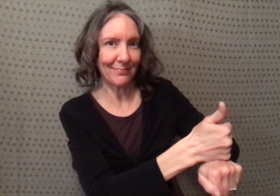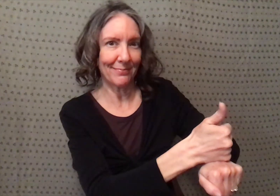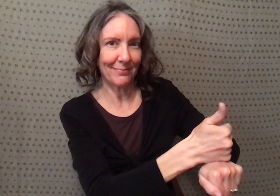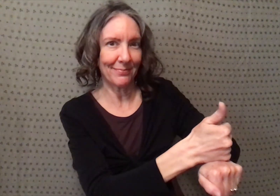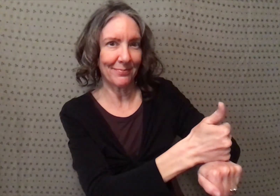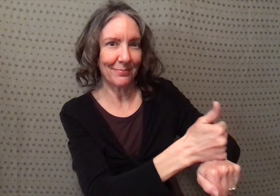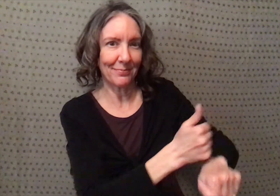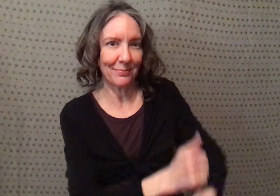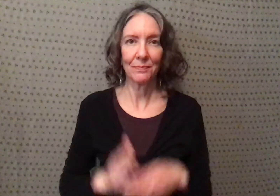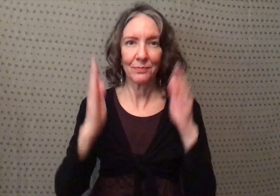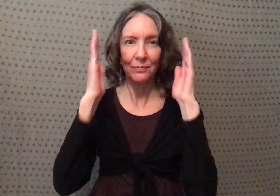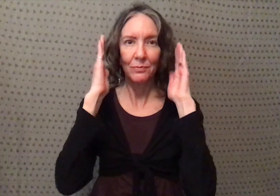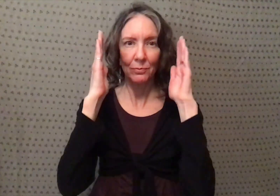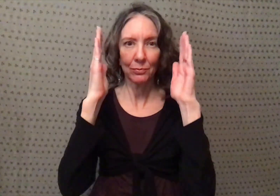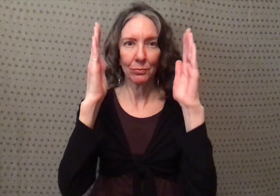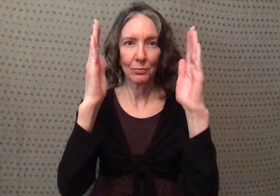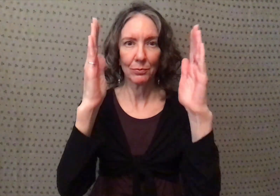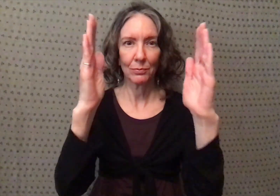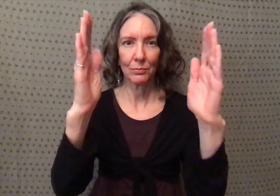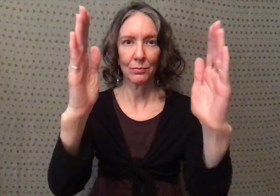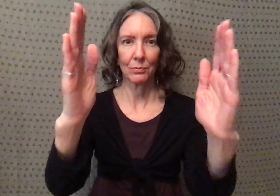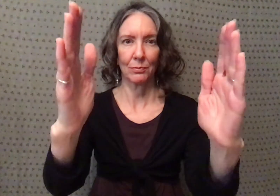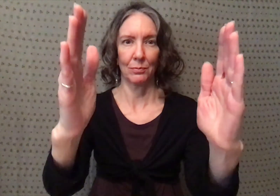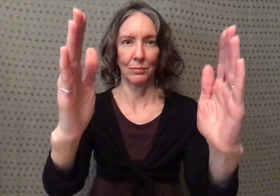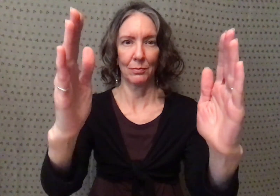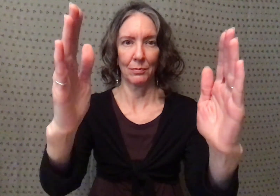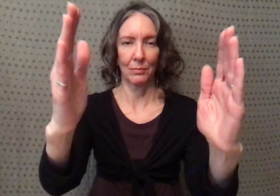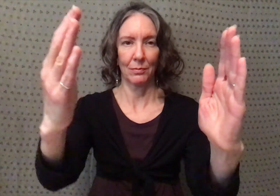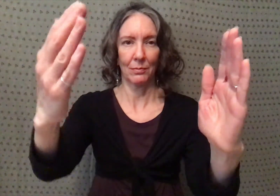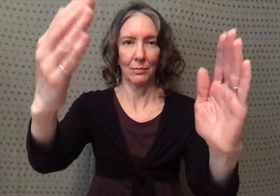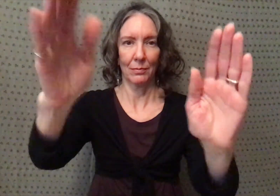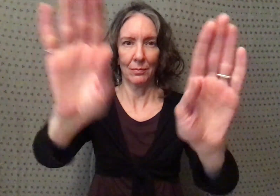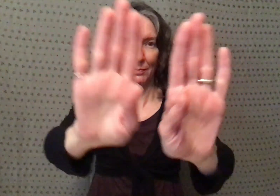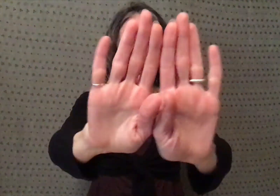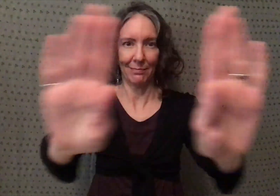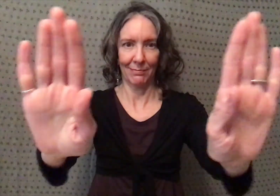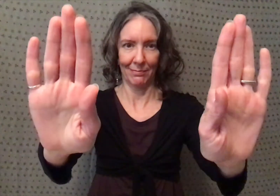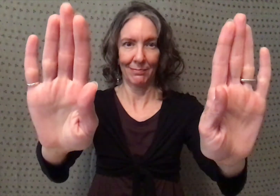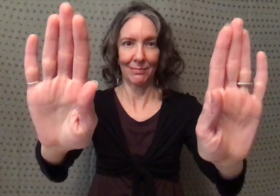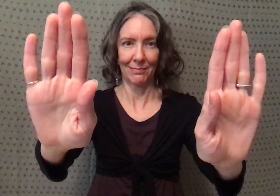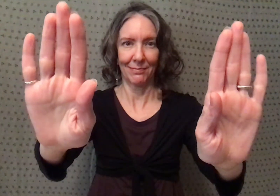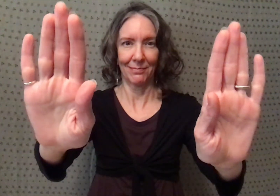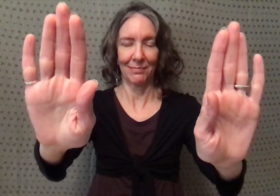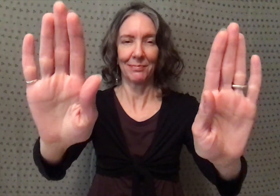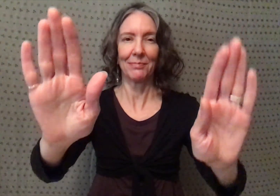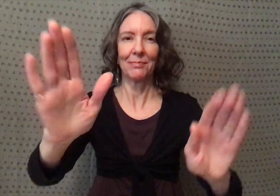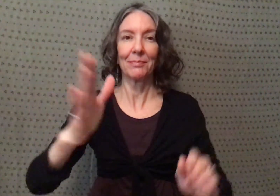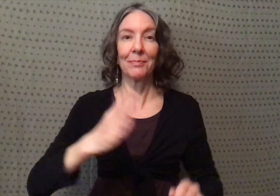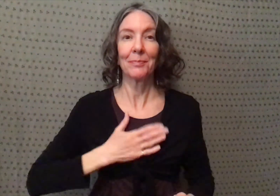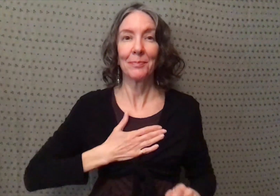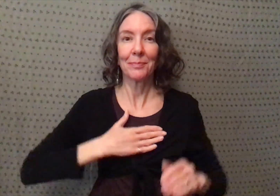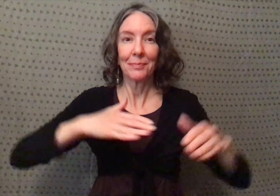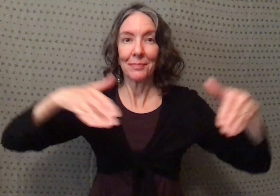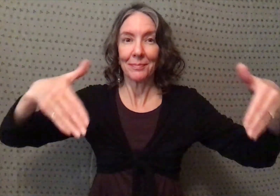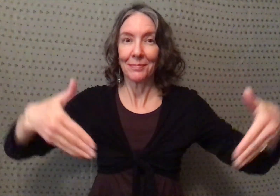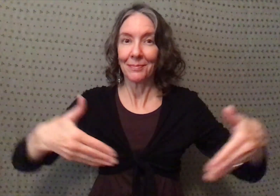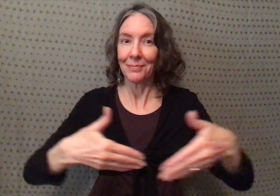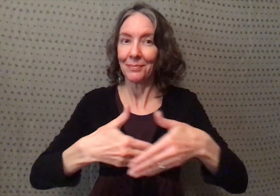sitting there. Down the hall, at the end on the far wall,